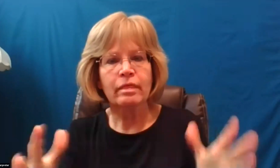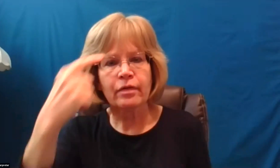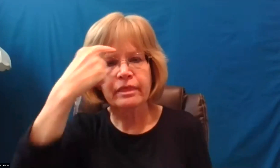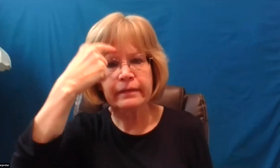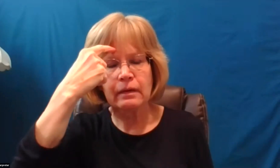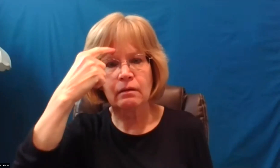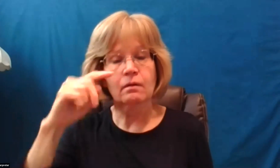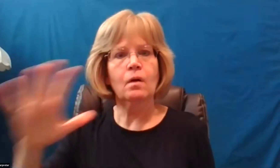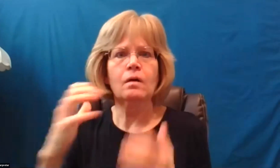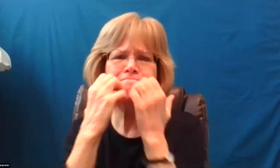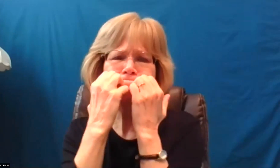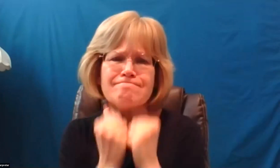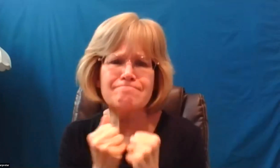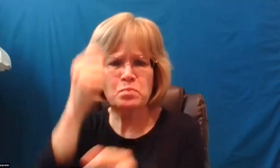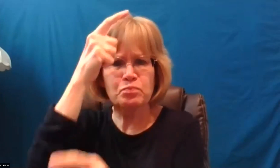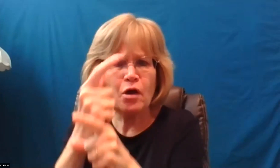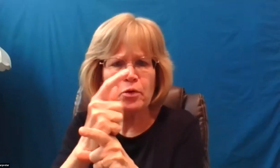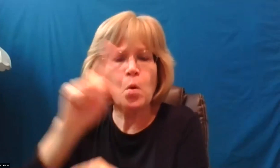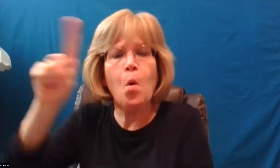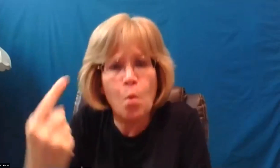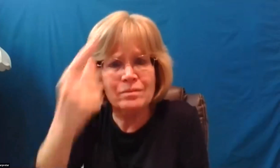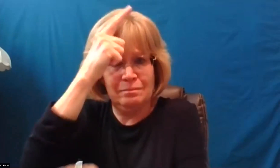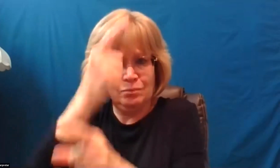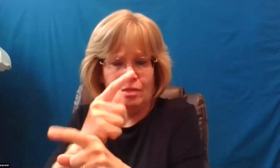This is her beloved and only brother. Again, I get it.